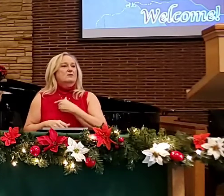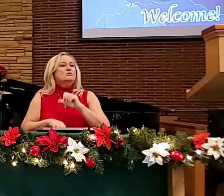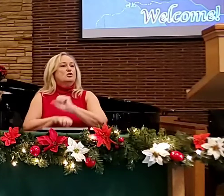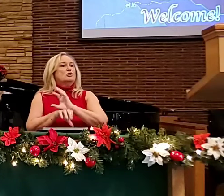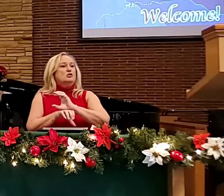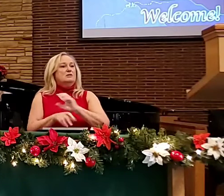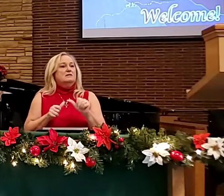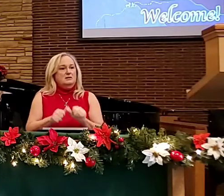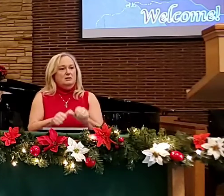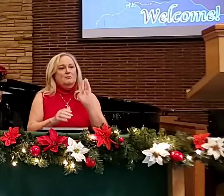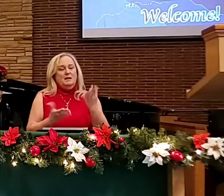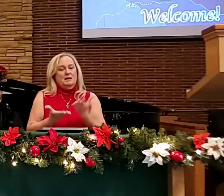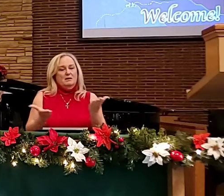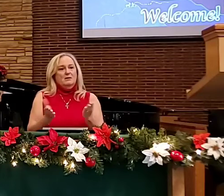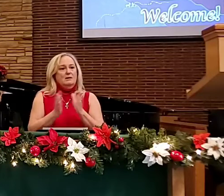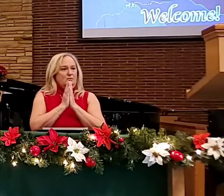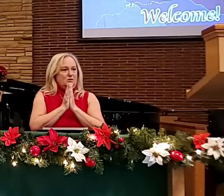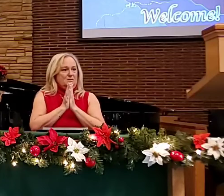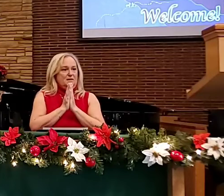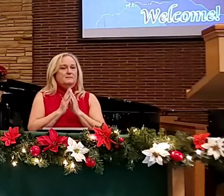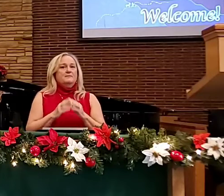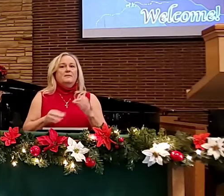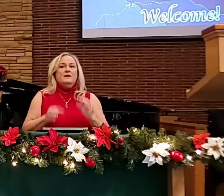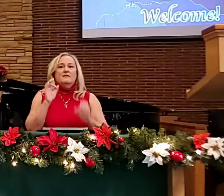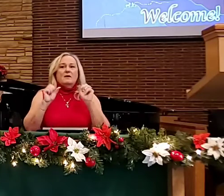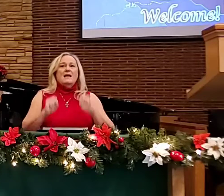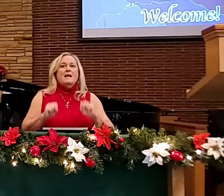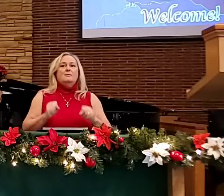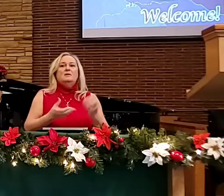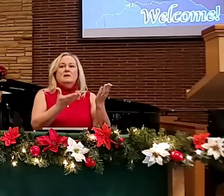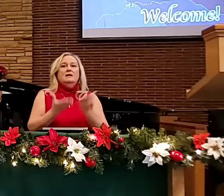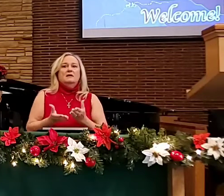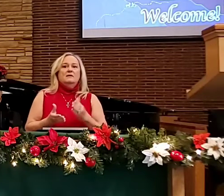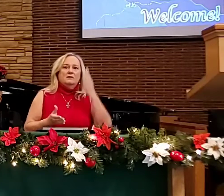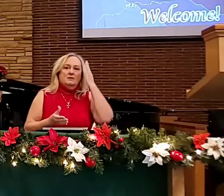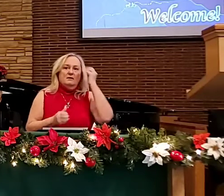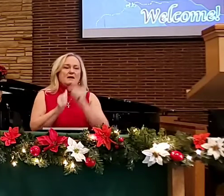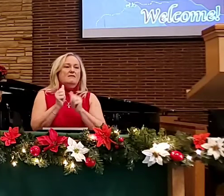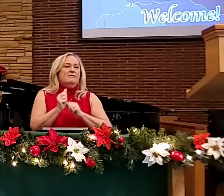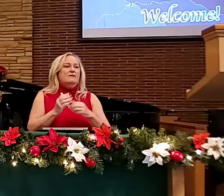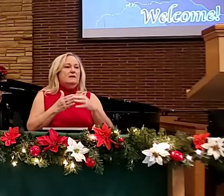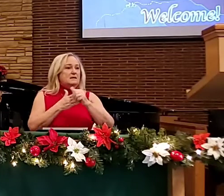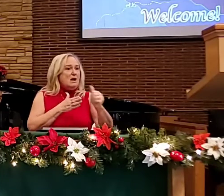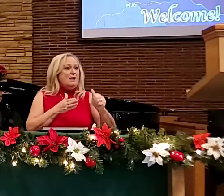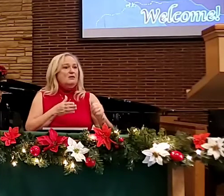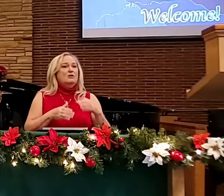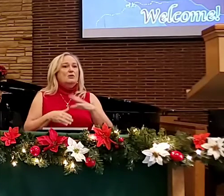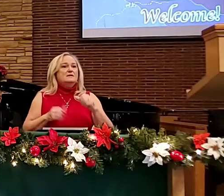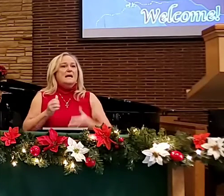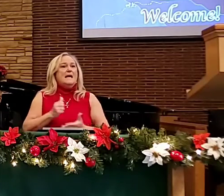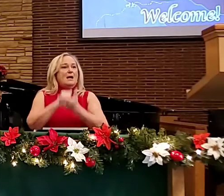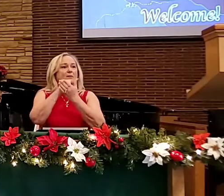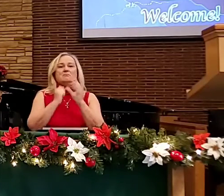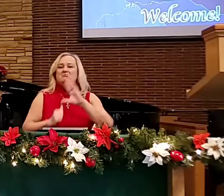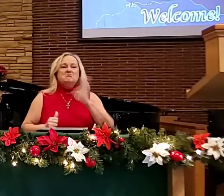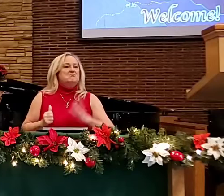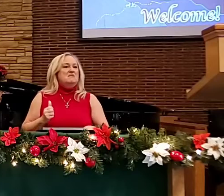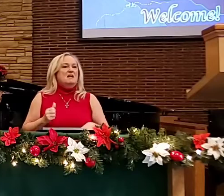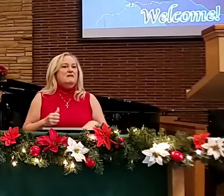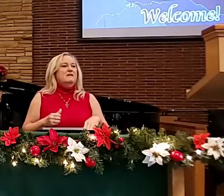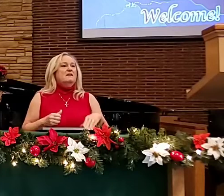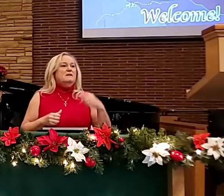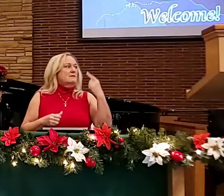be here and worshiping. So if you're able to give, know that every dollar goes to help. None of it goes to